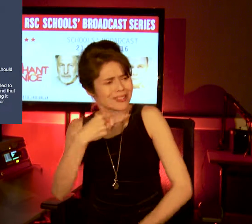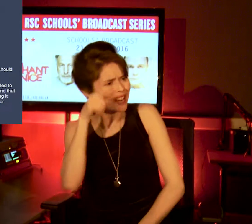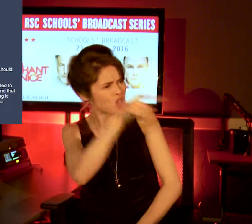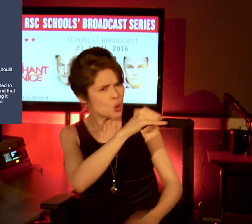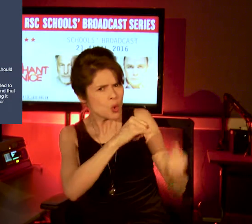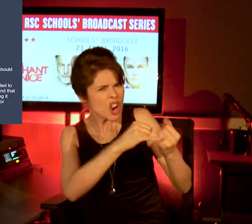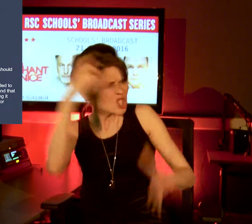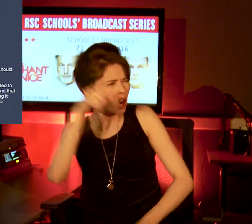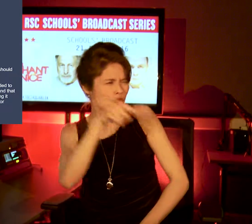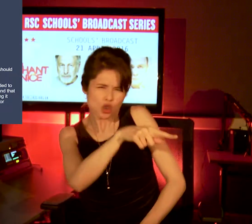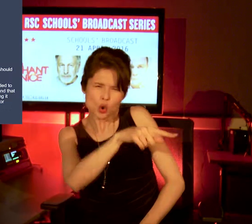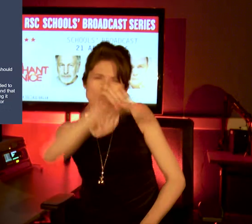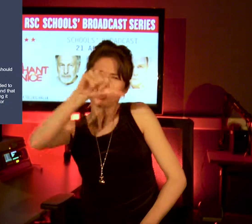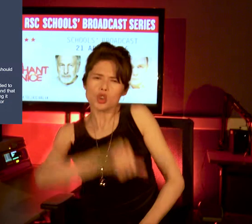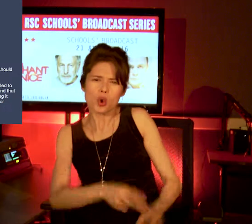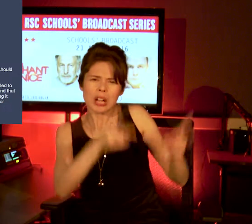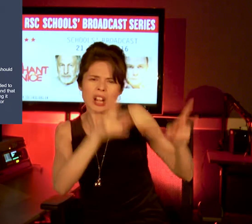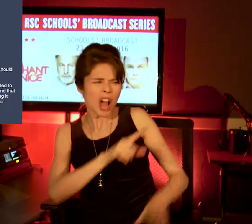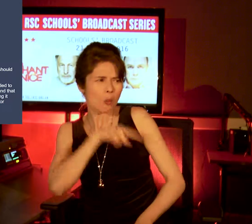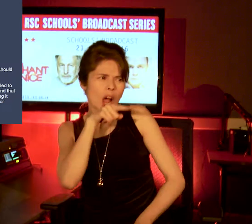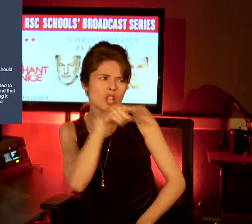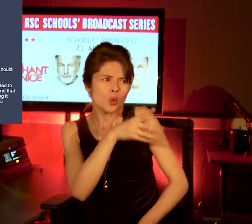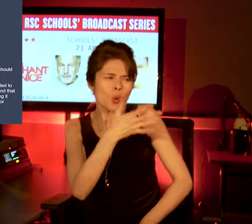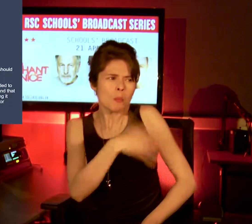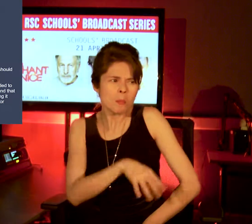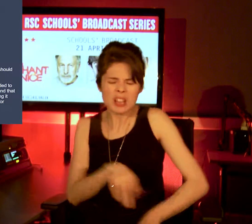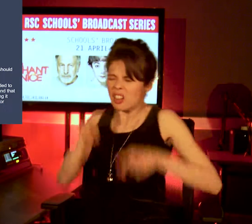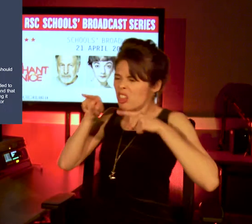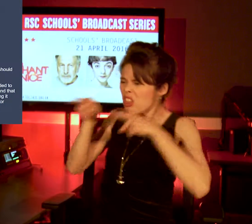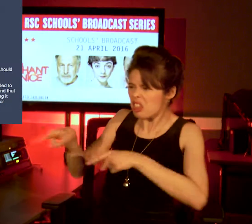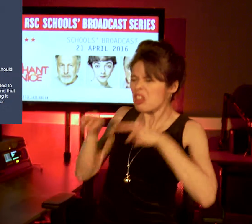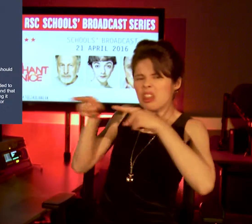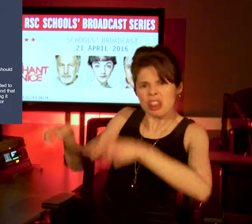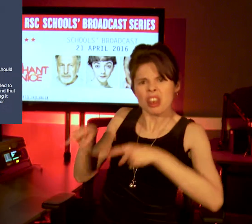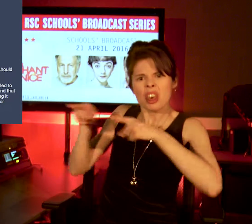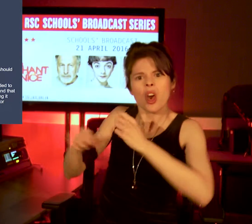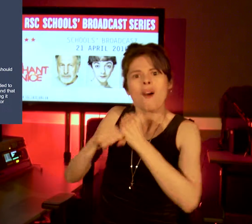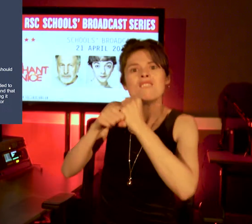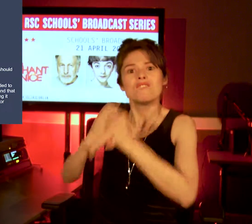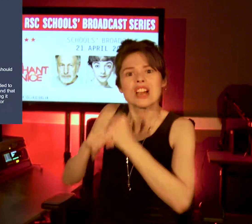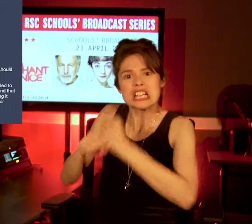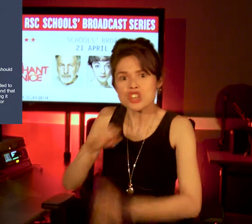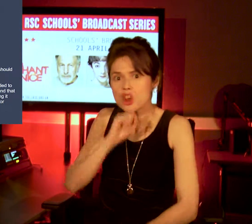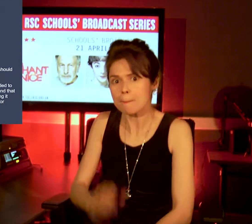Portia argues that Shylock should be killed for conspiring against a